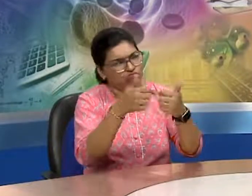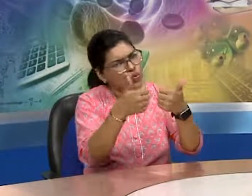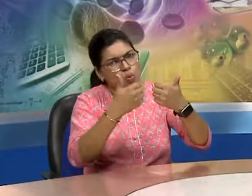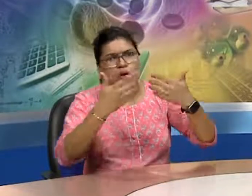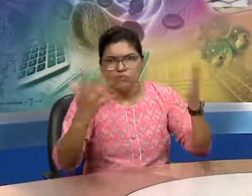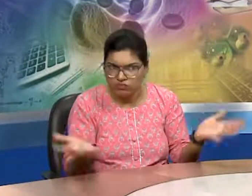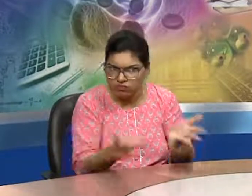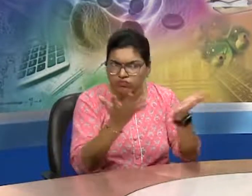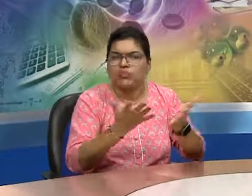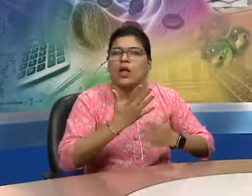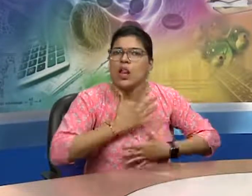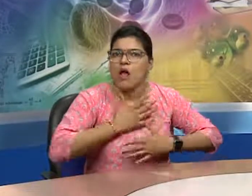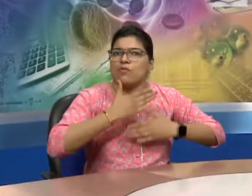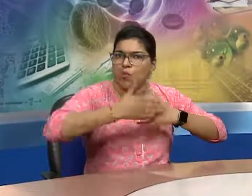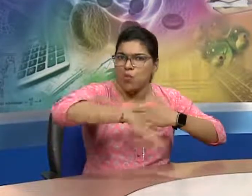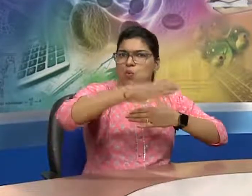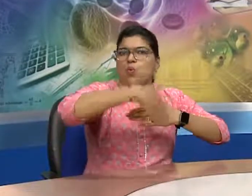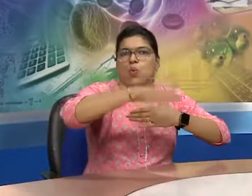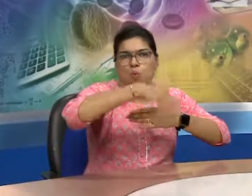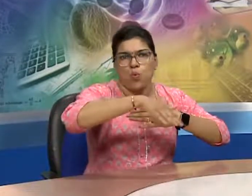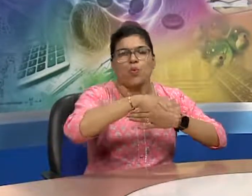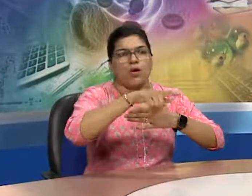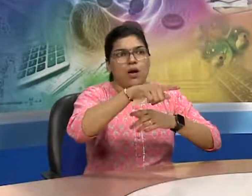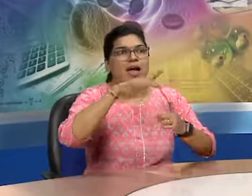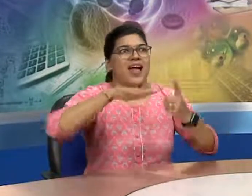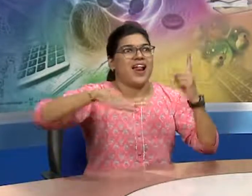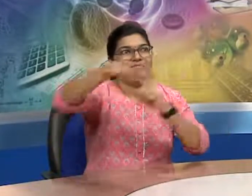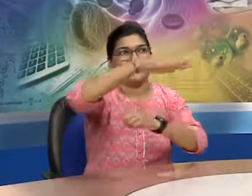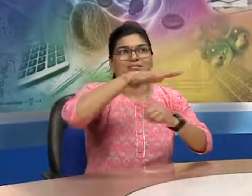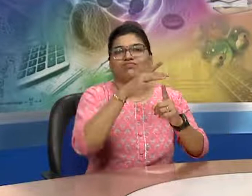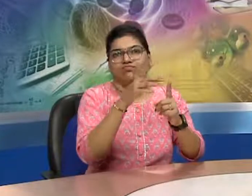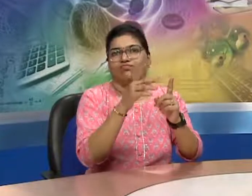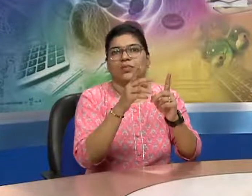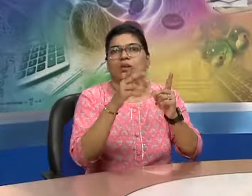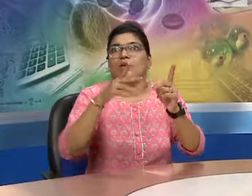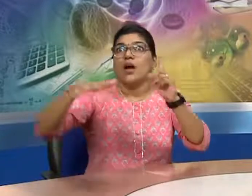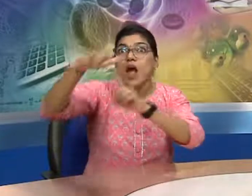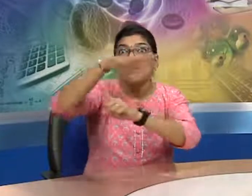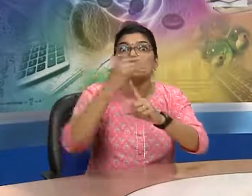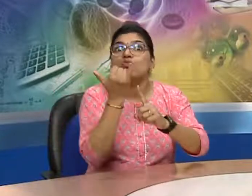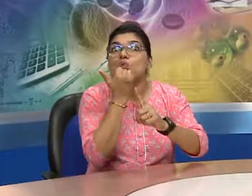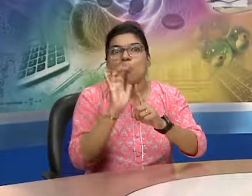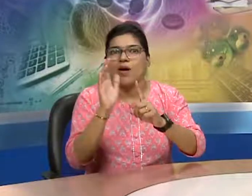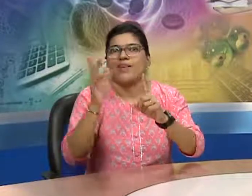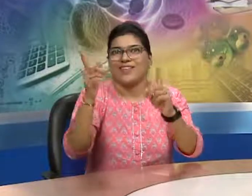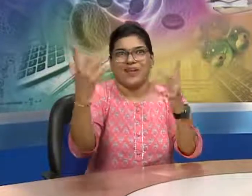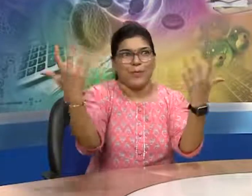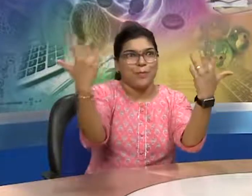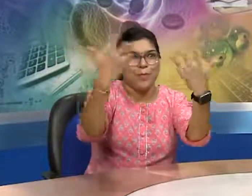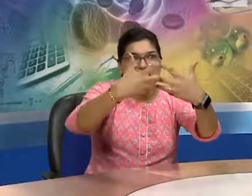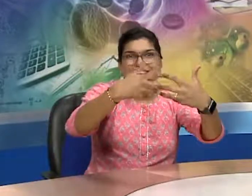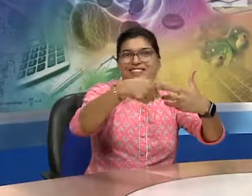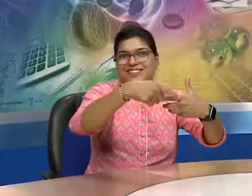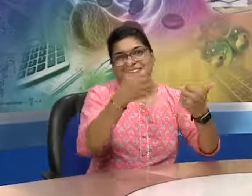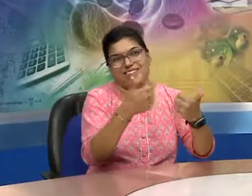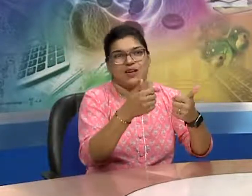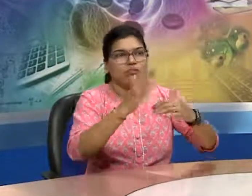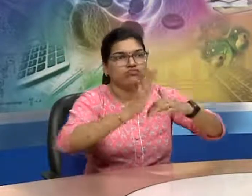And desert animals have